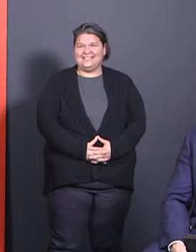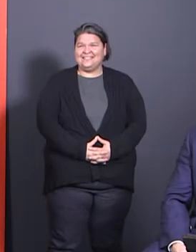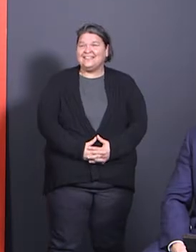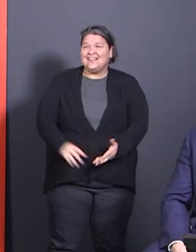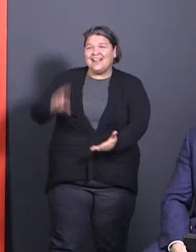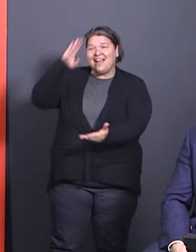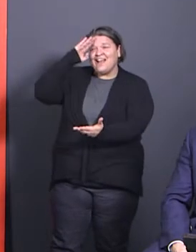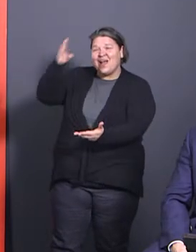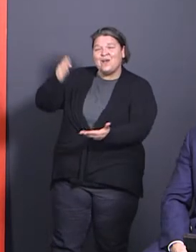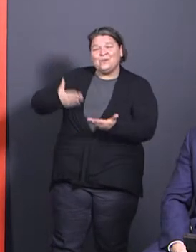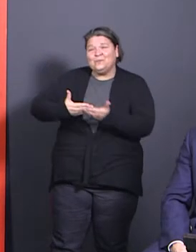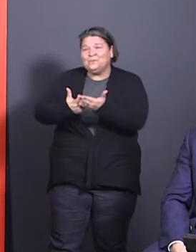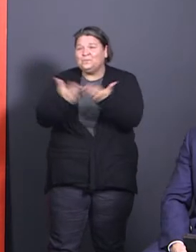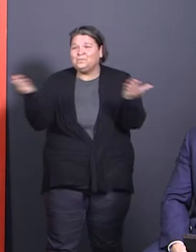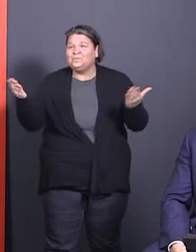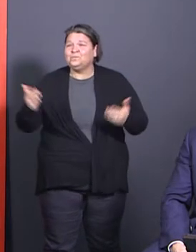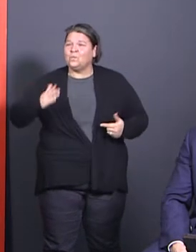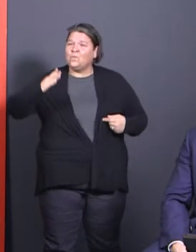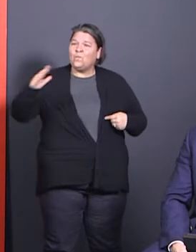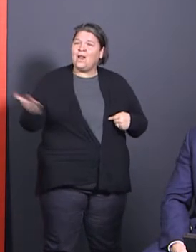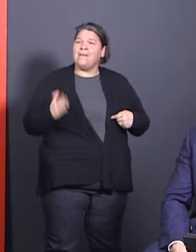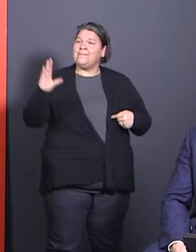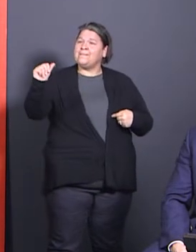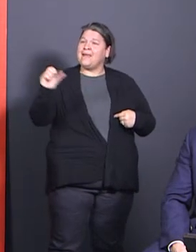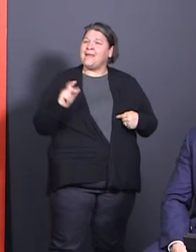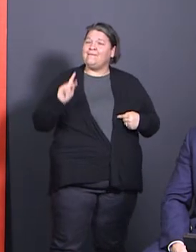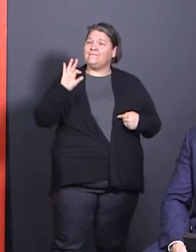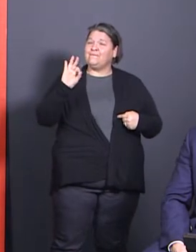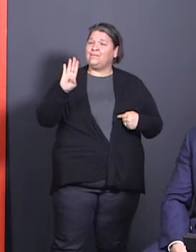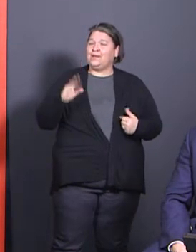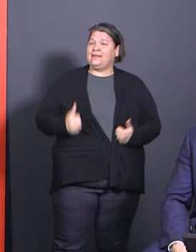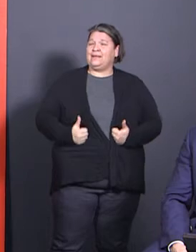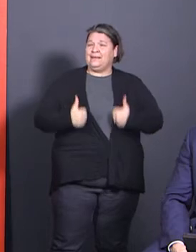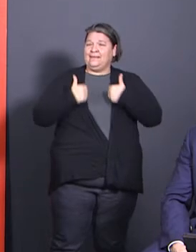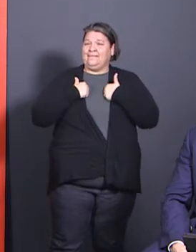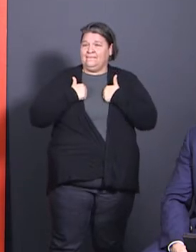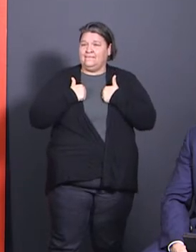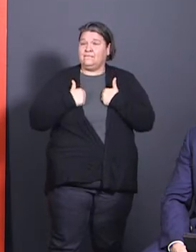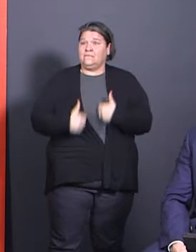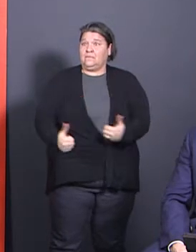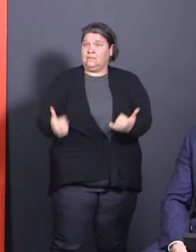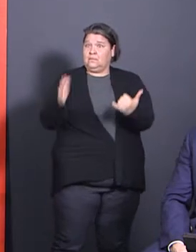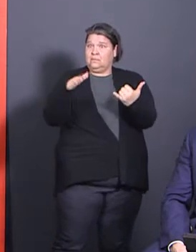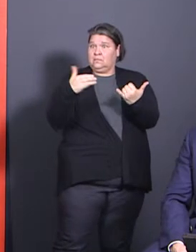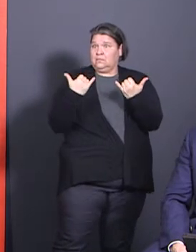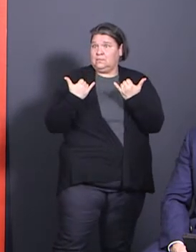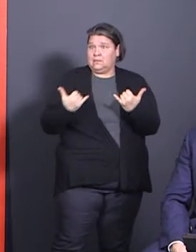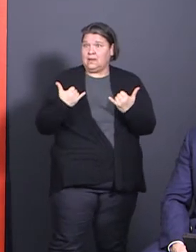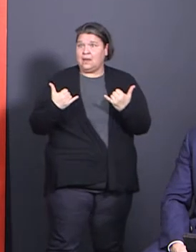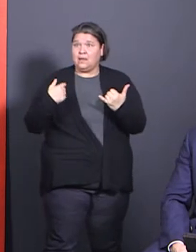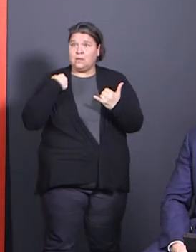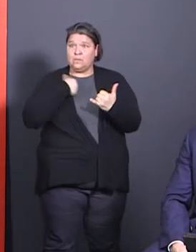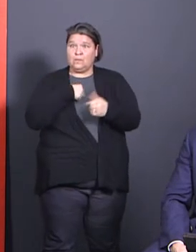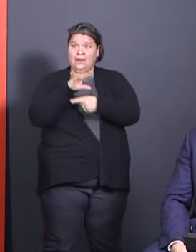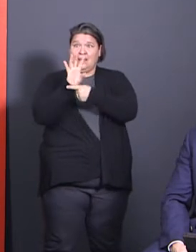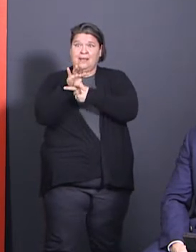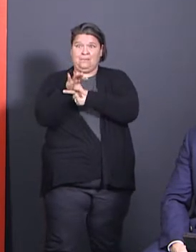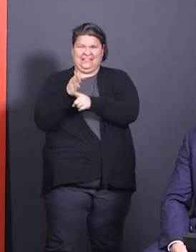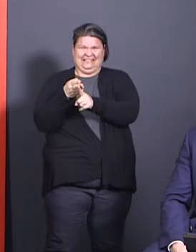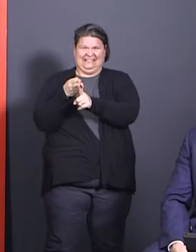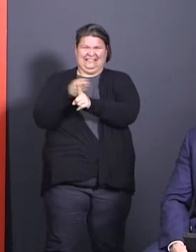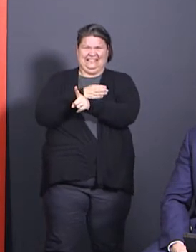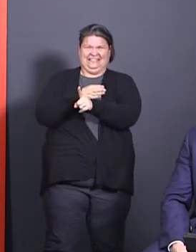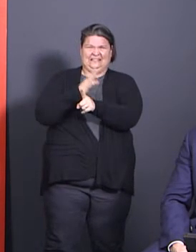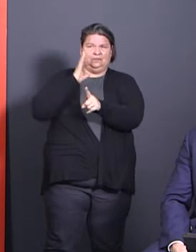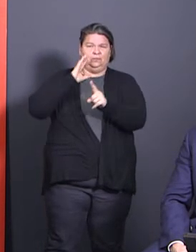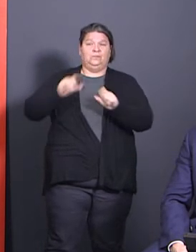Hi, everybody. Welcome back to our Facebook Live. Although today we're taping it and we're going to show it to you at 6 o'clock. We